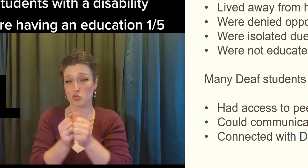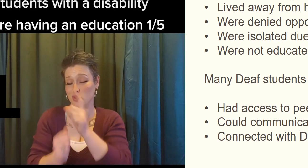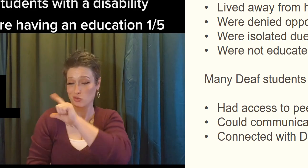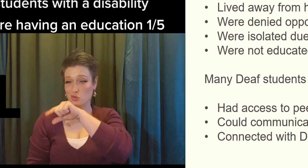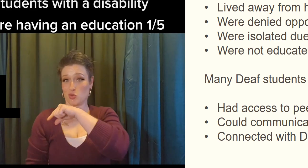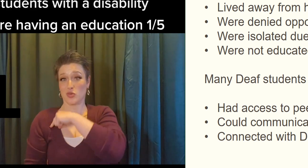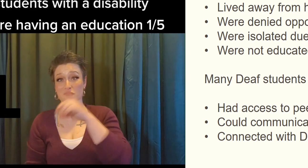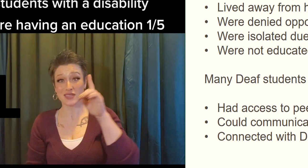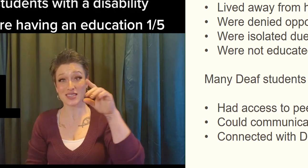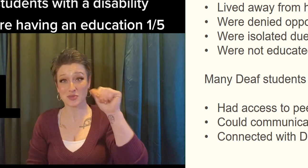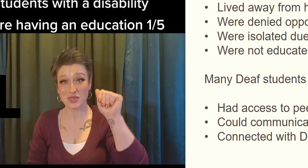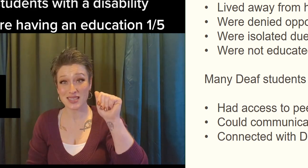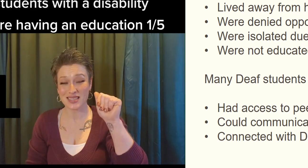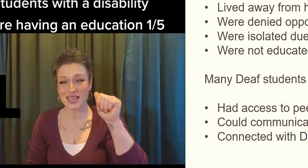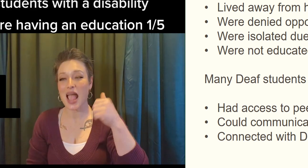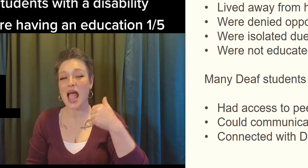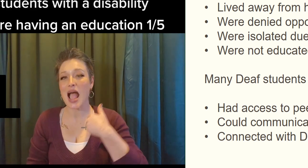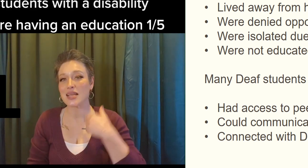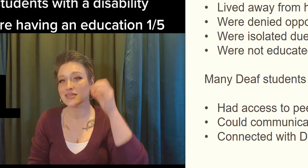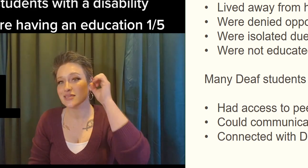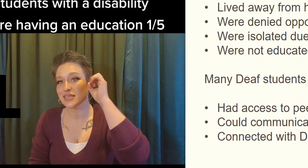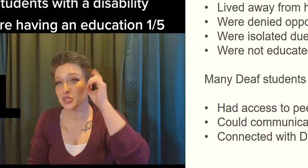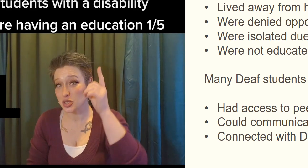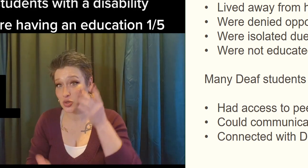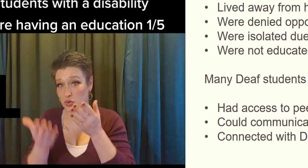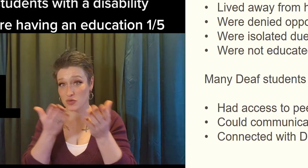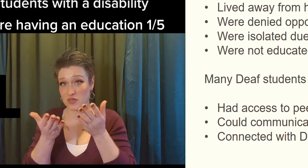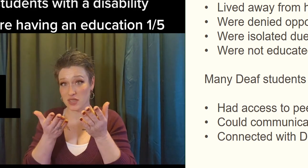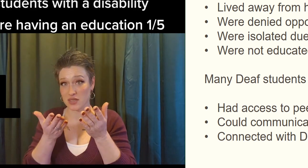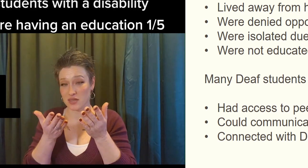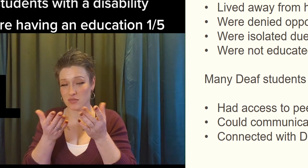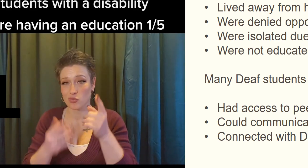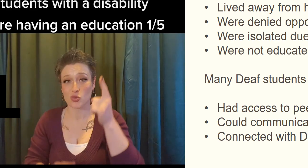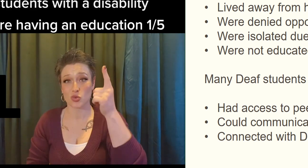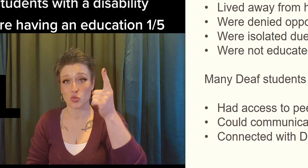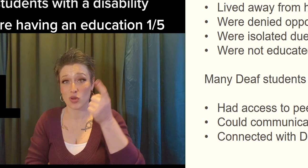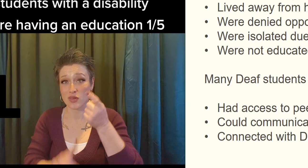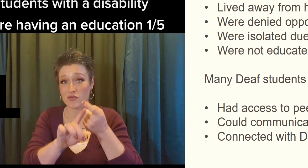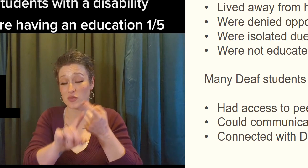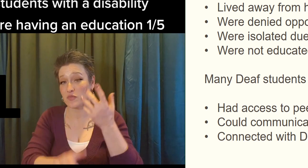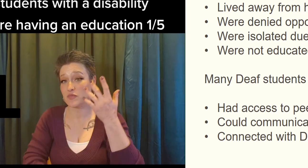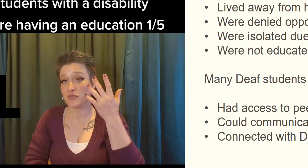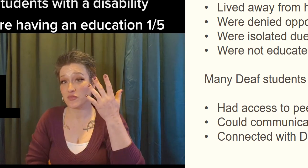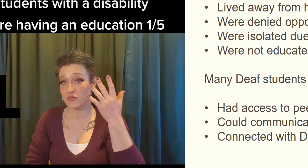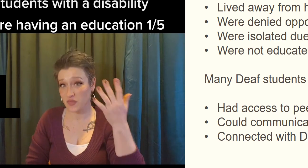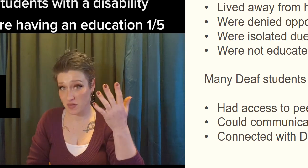And only about 1/5 of students with a disability were having an education.